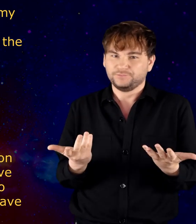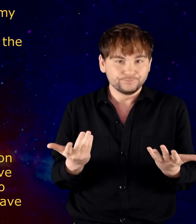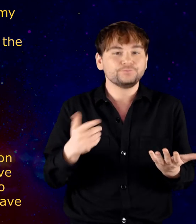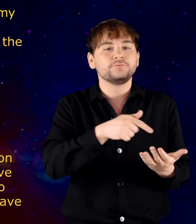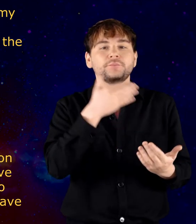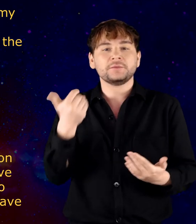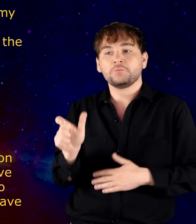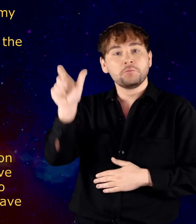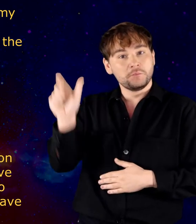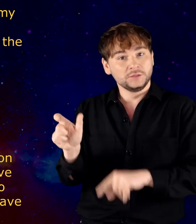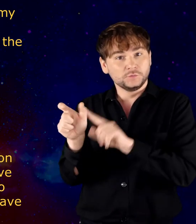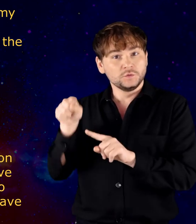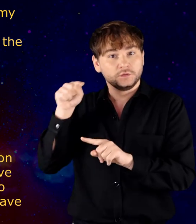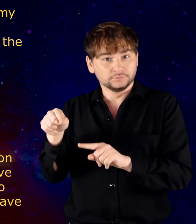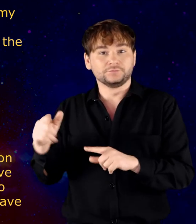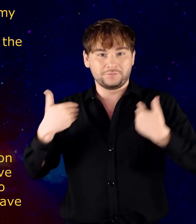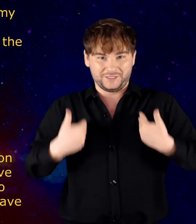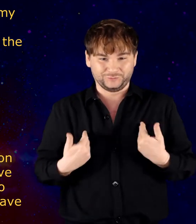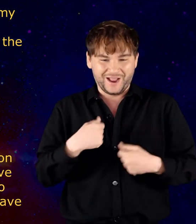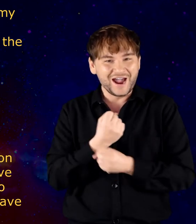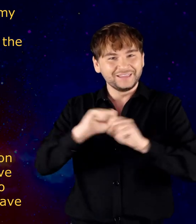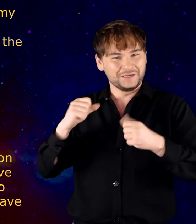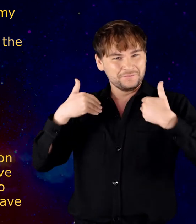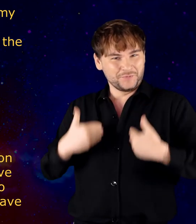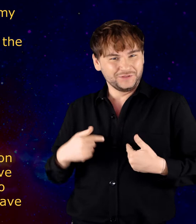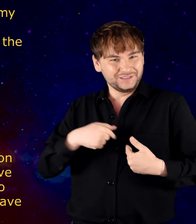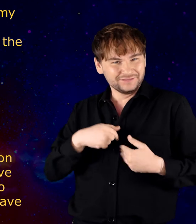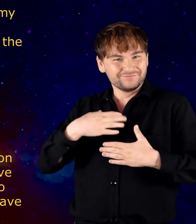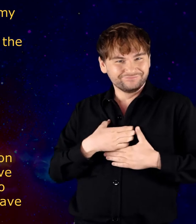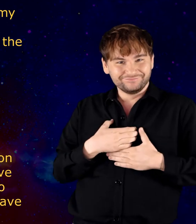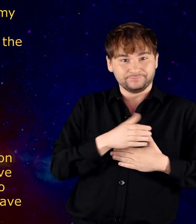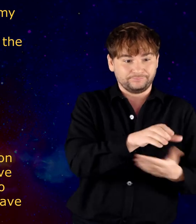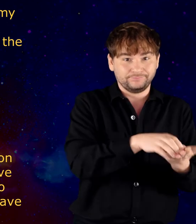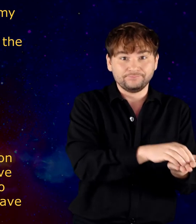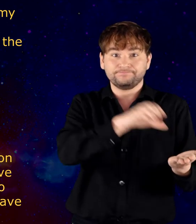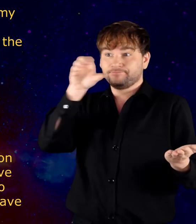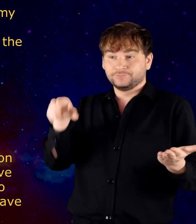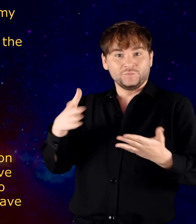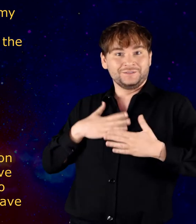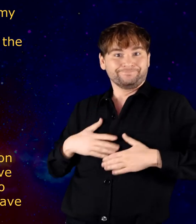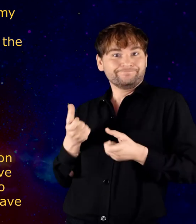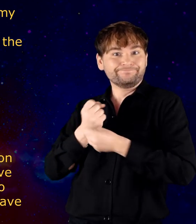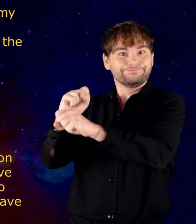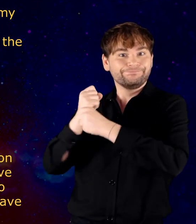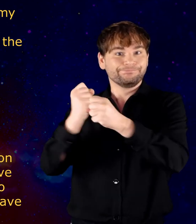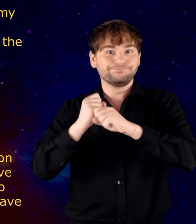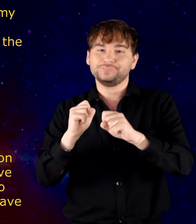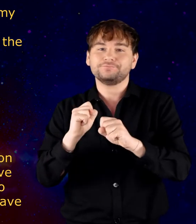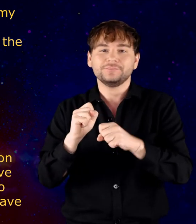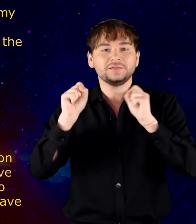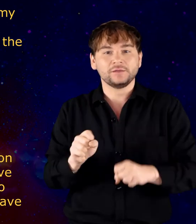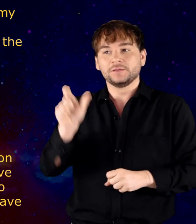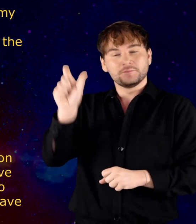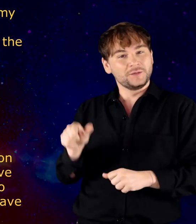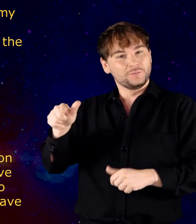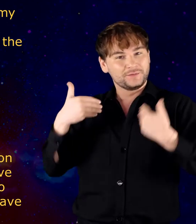immune reaction that is not a good thing, while if you give human antibodies to humans, there